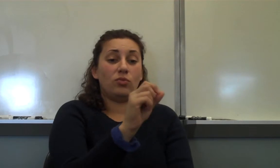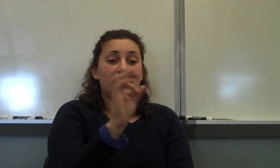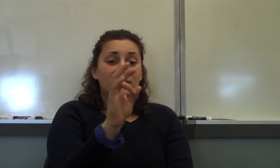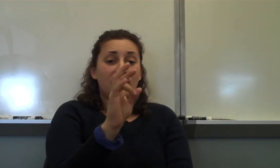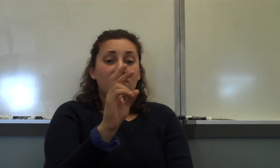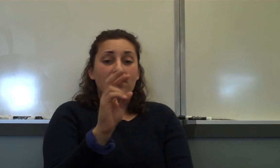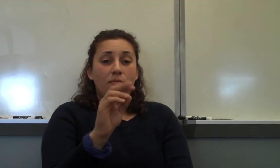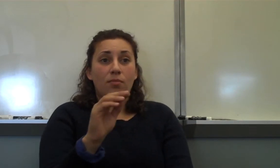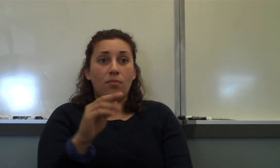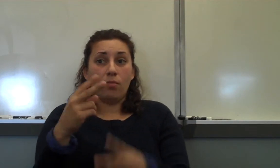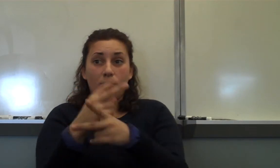smaller?